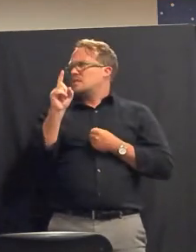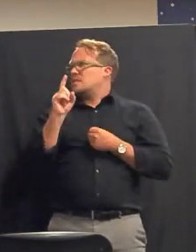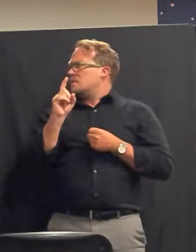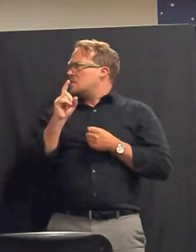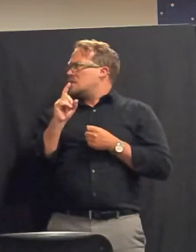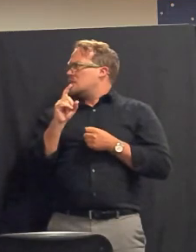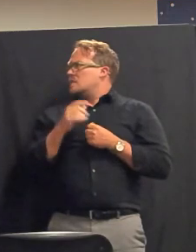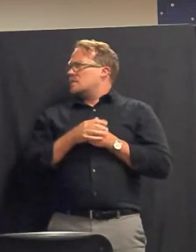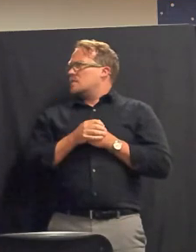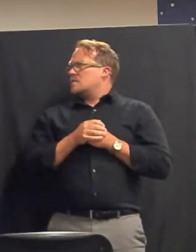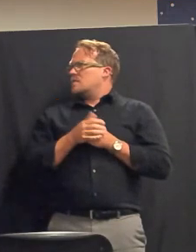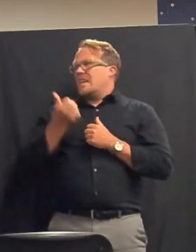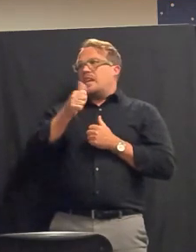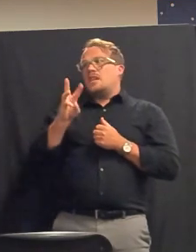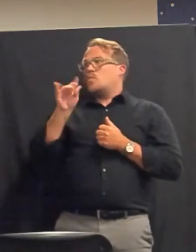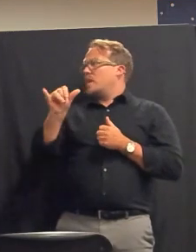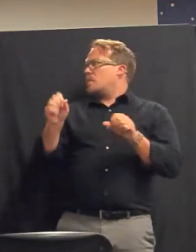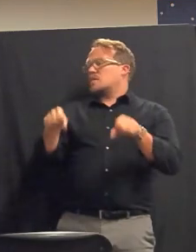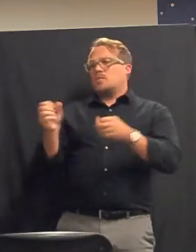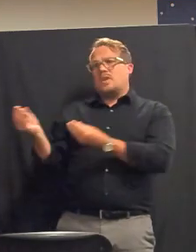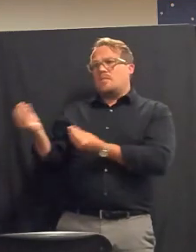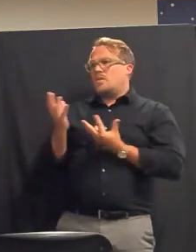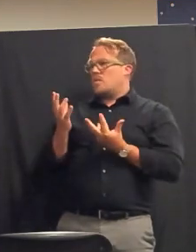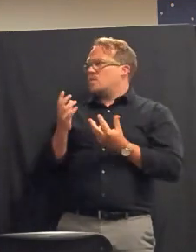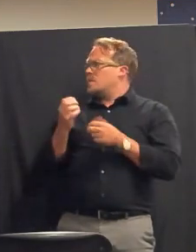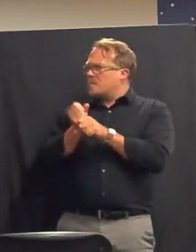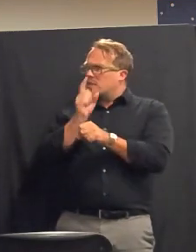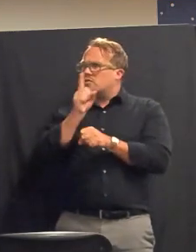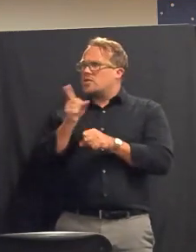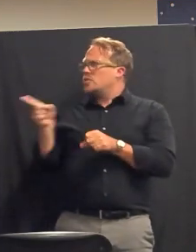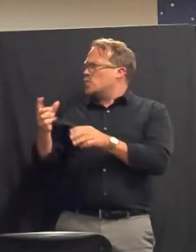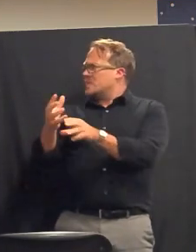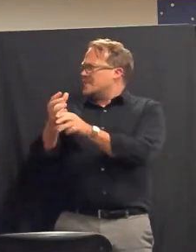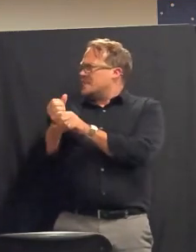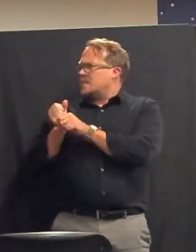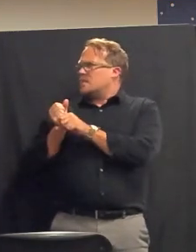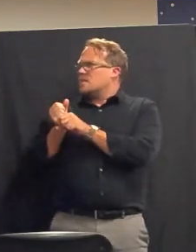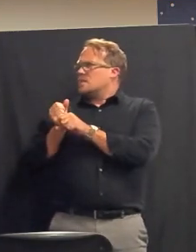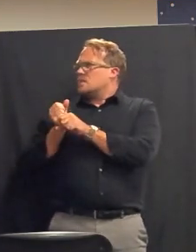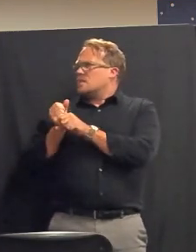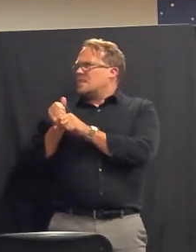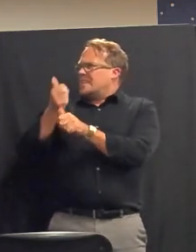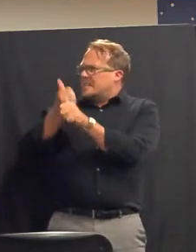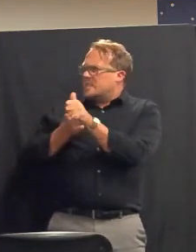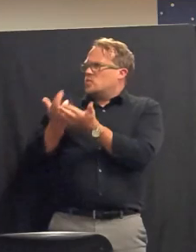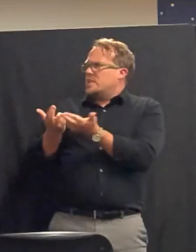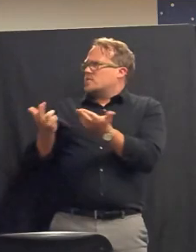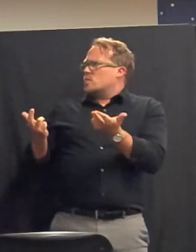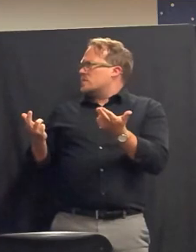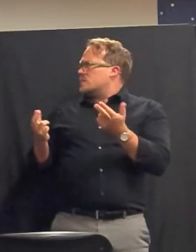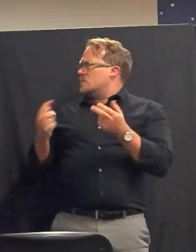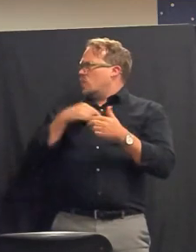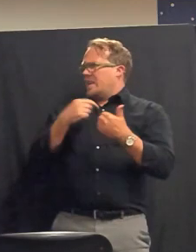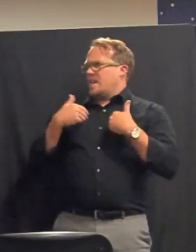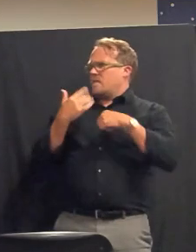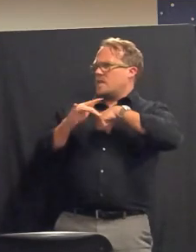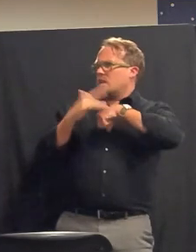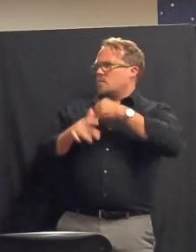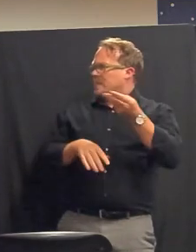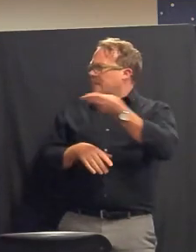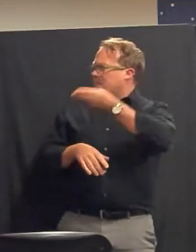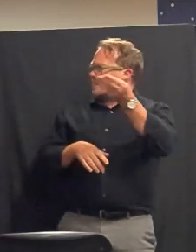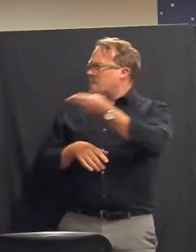to help, in any way possible to make sure that we are getting you guys, every resource that we have available